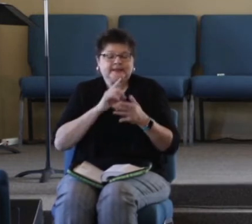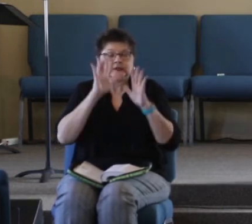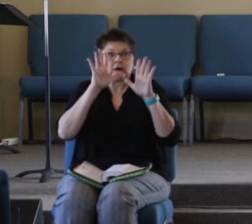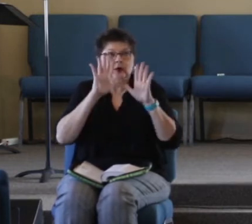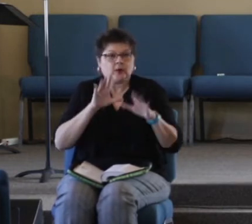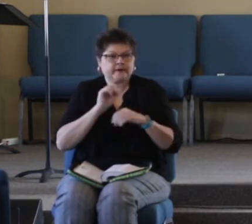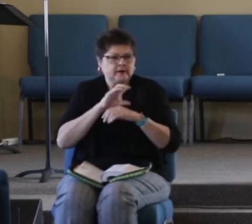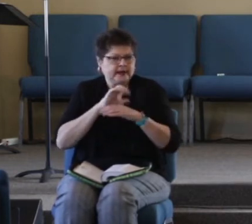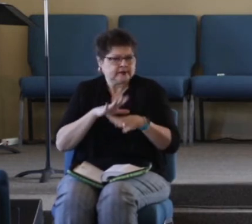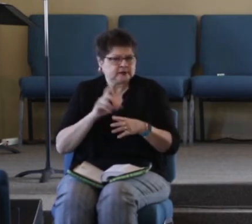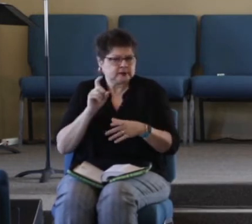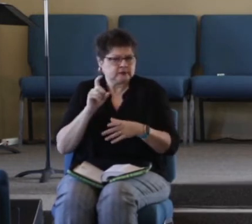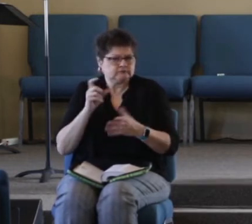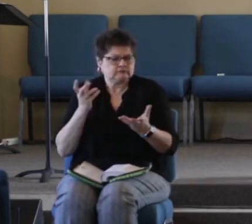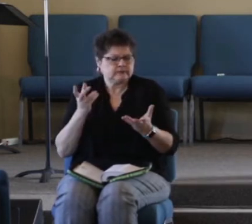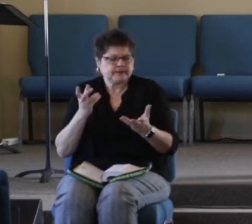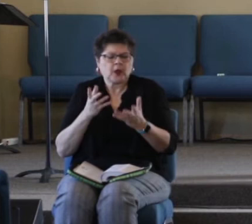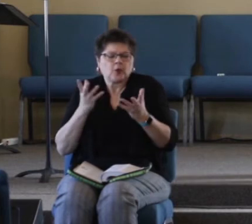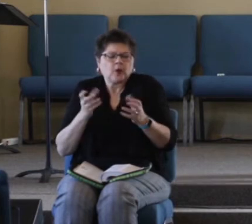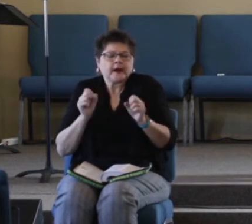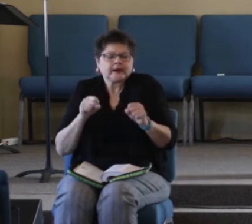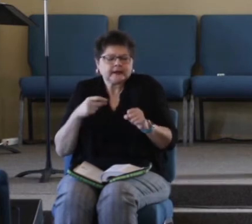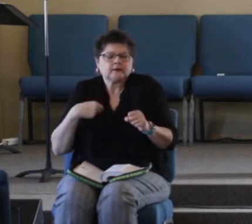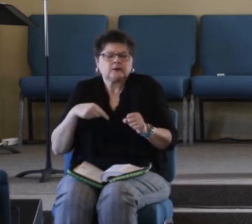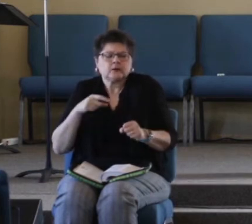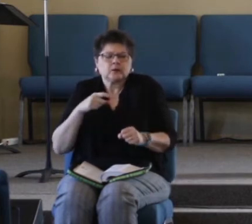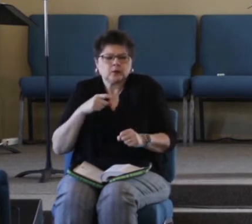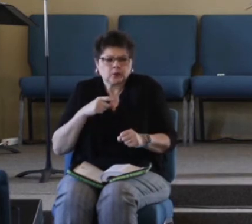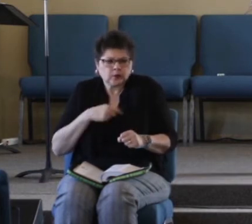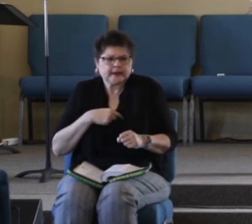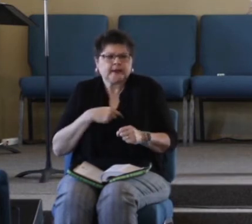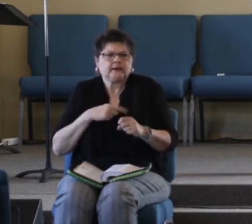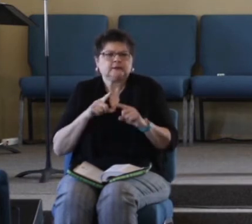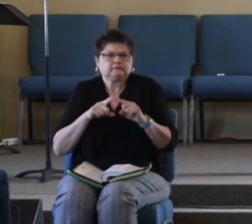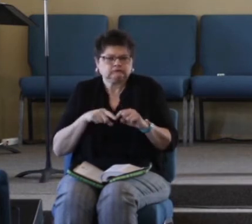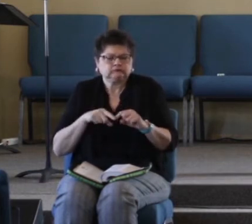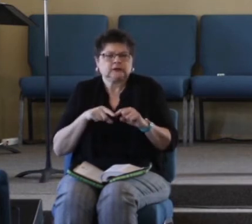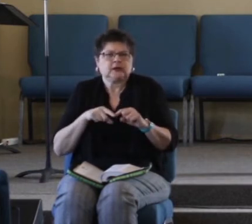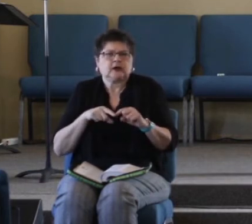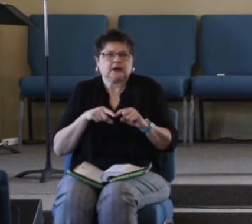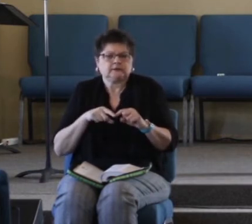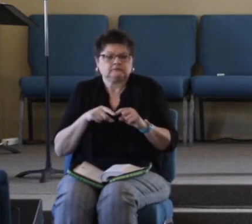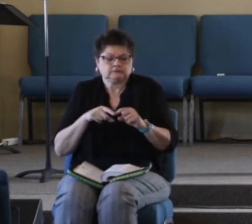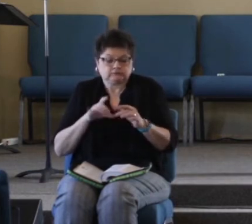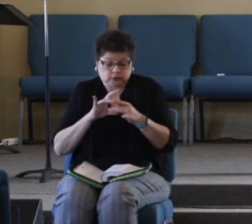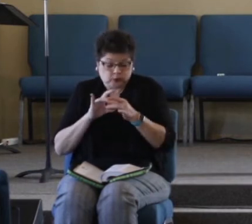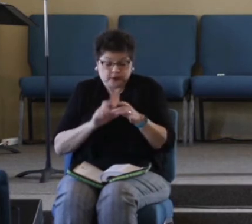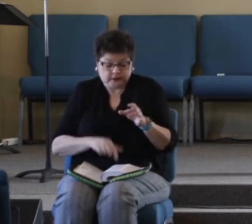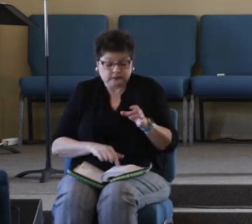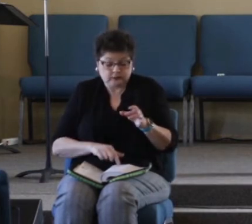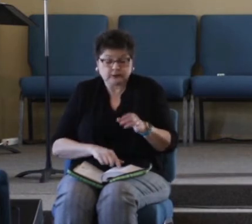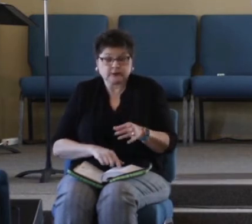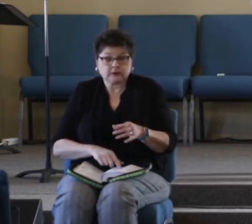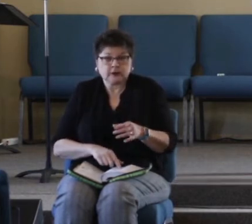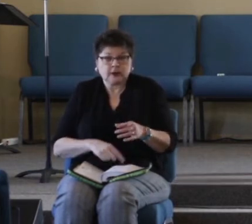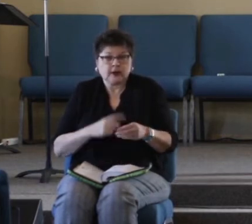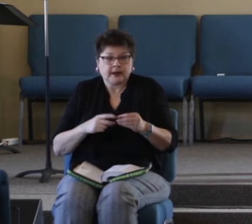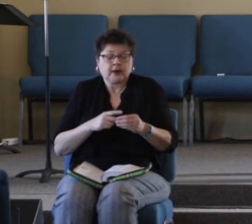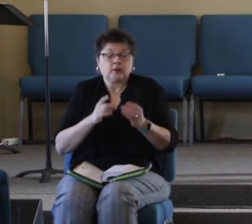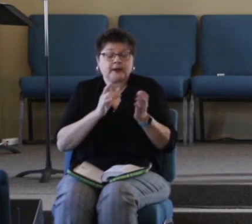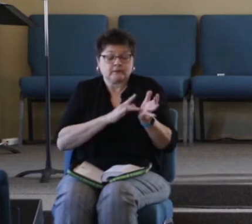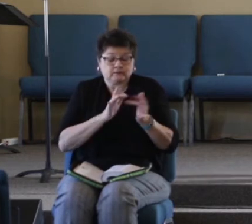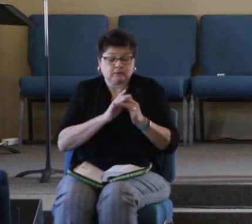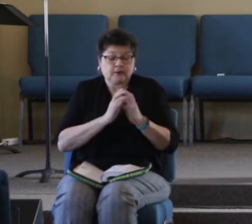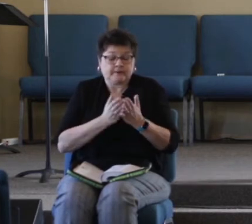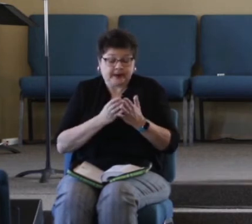this morning, is what can we rest on according to Scripture about what the Bible